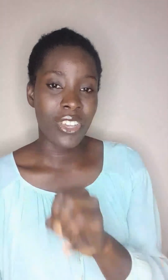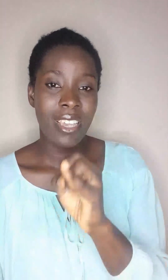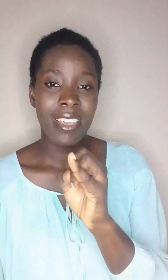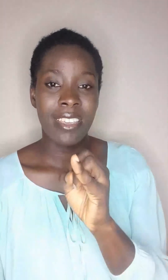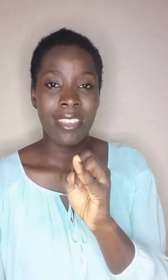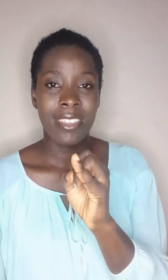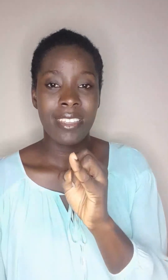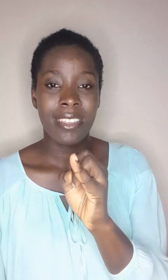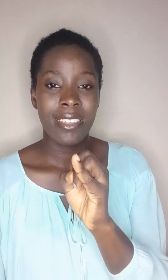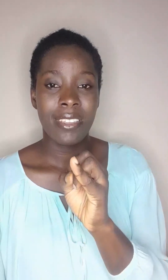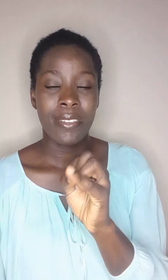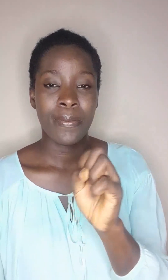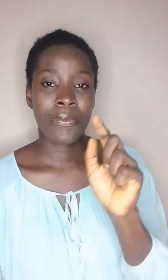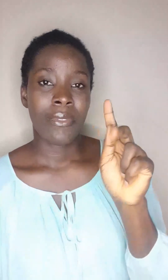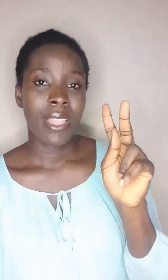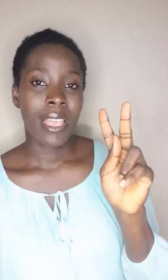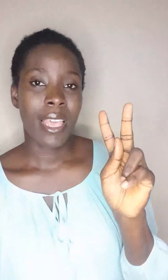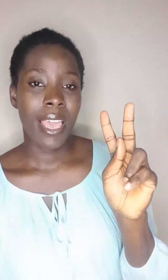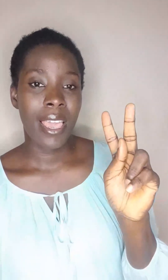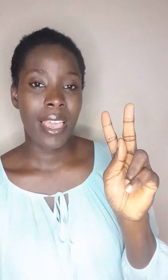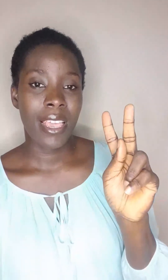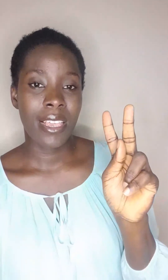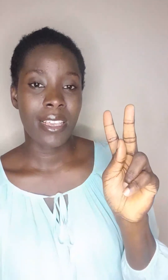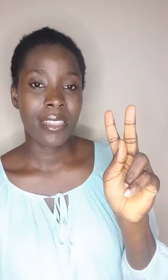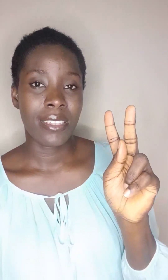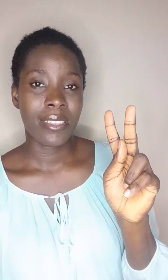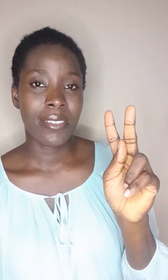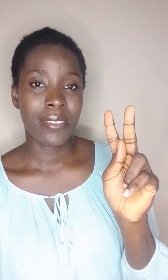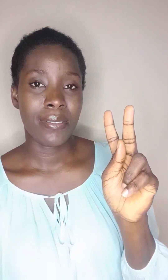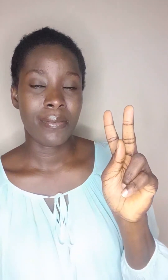J, K,